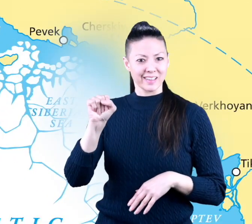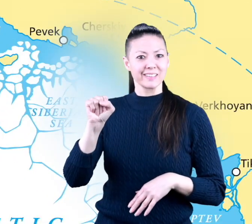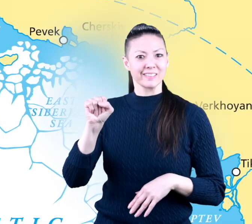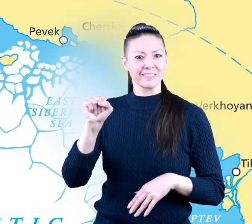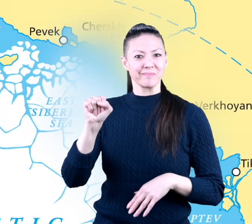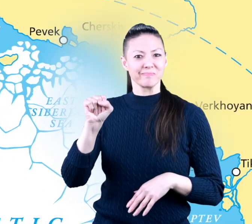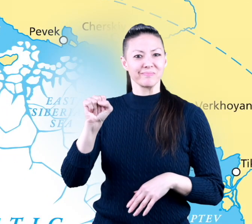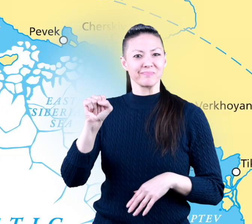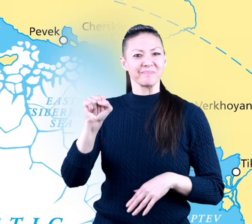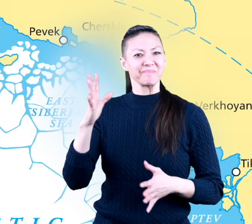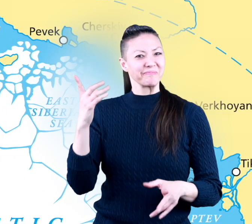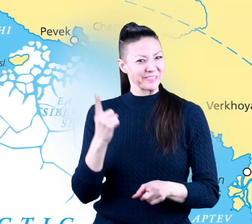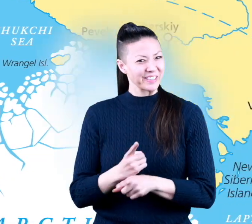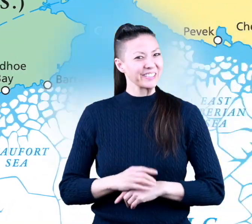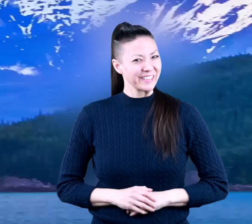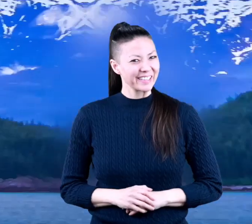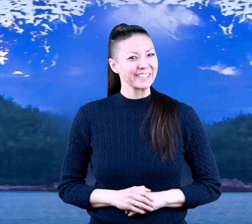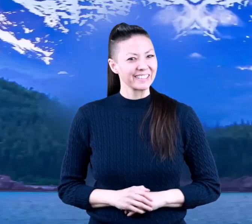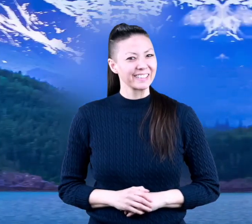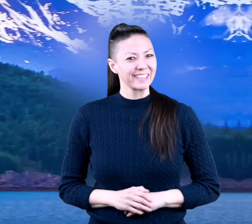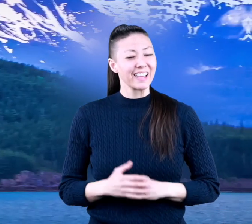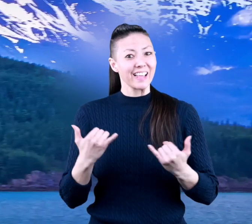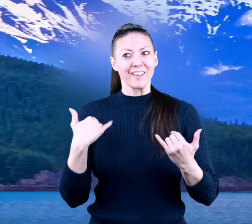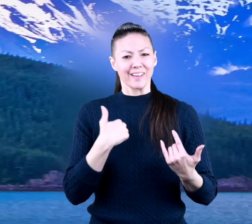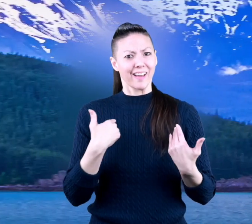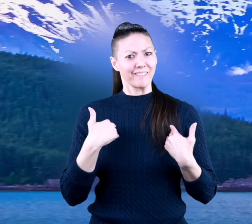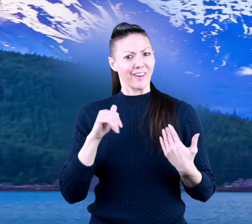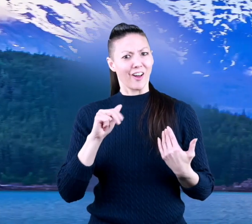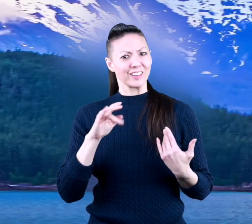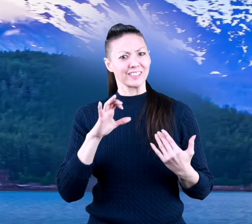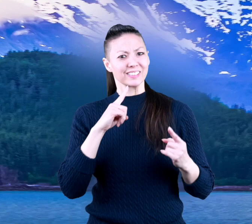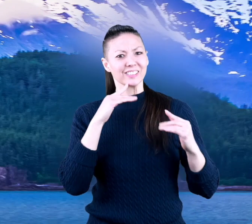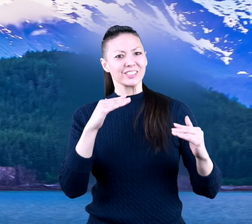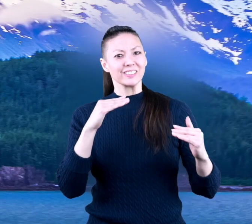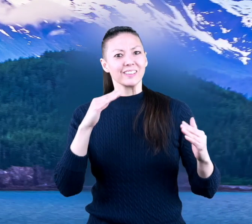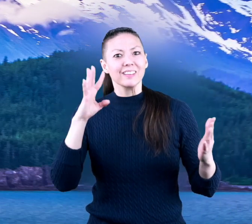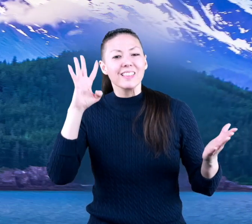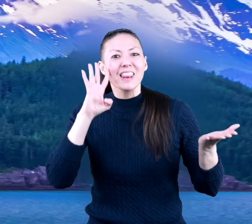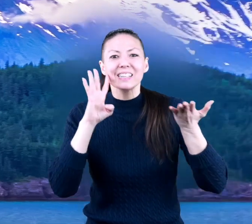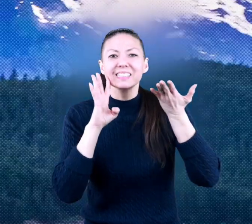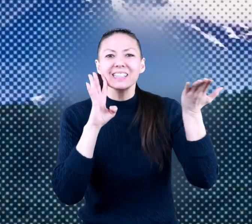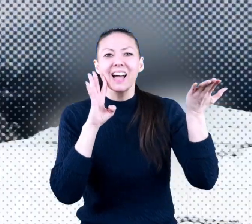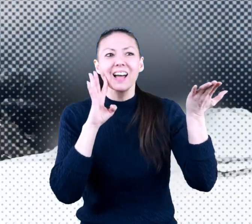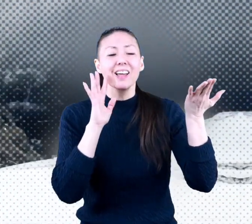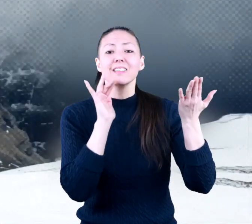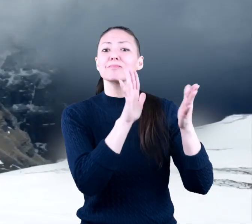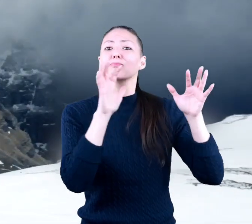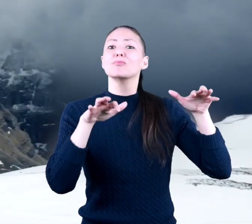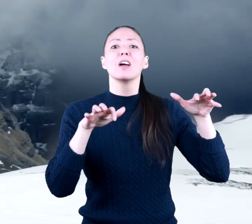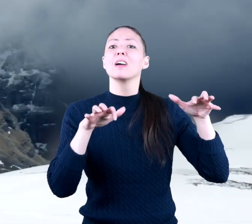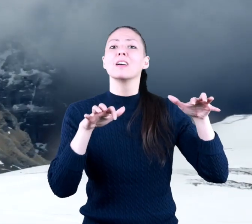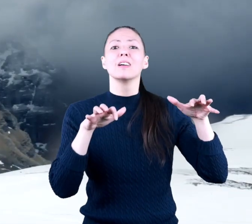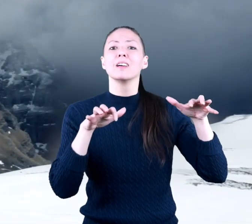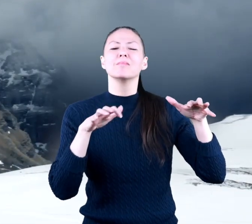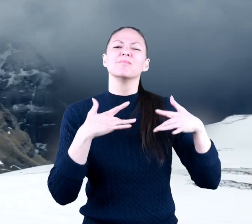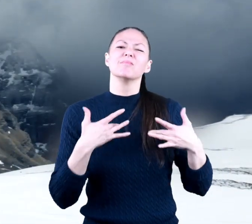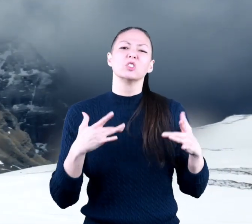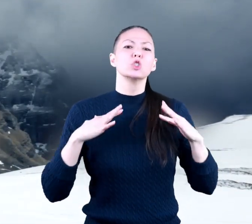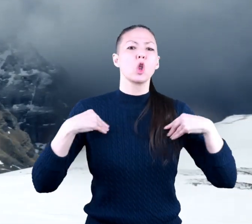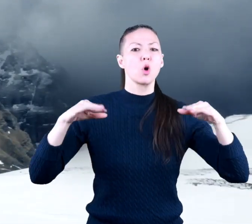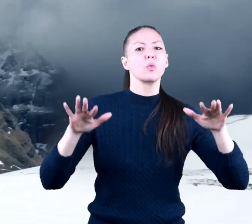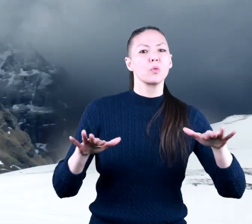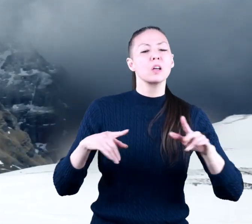United States. That's right, we've got Arctic Desert up in Alaska. Precipitation is usually